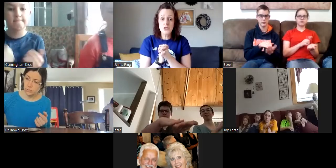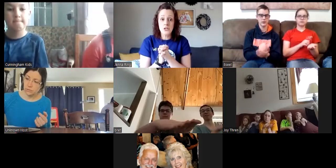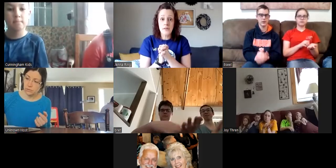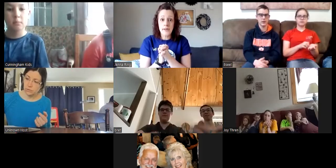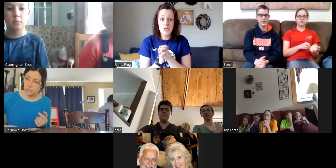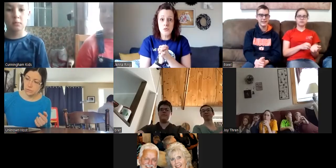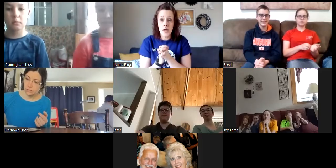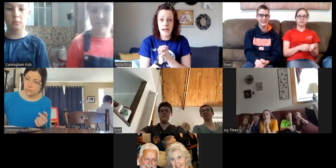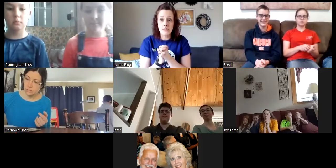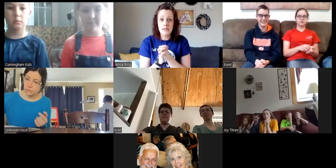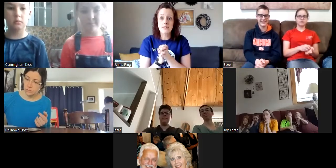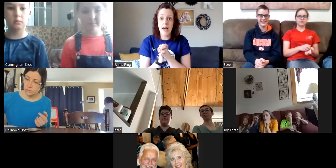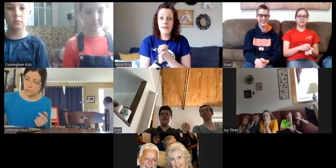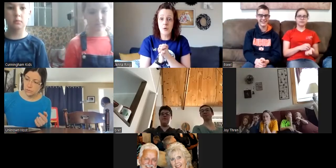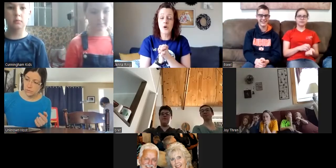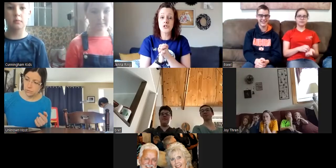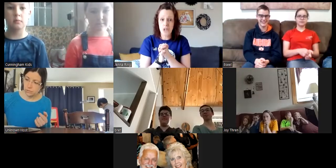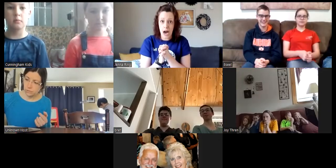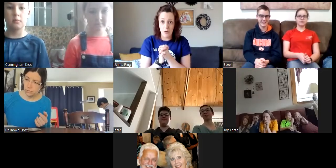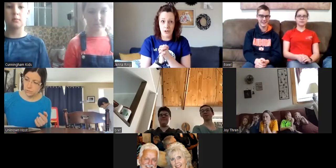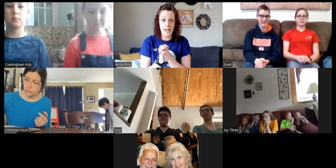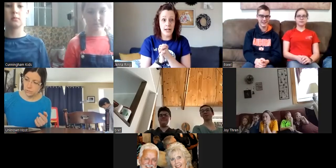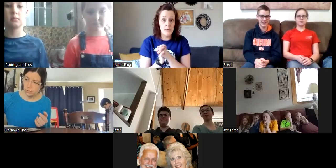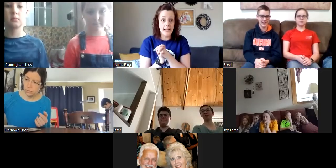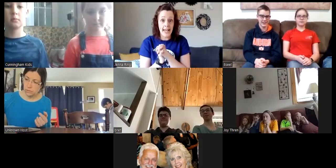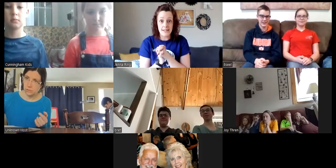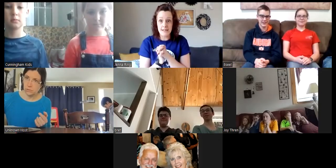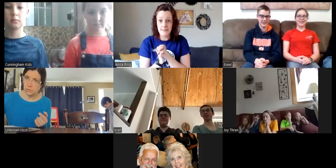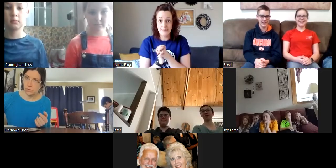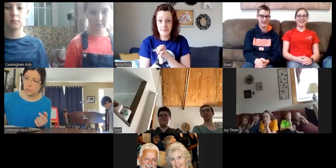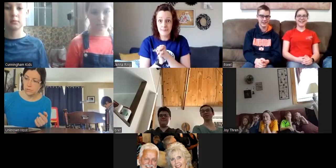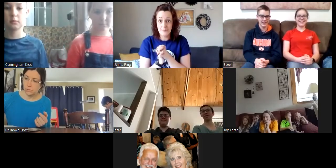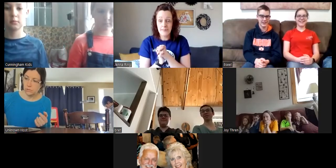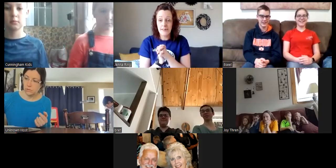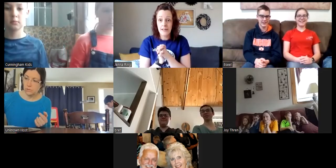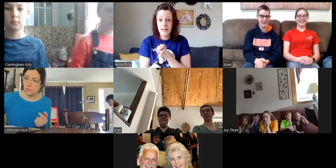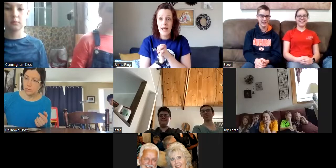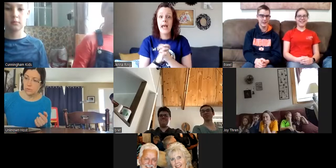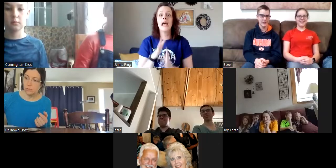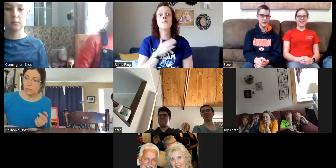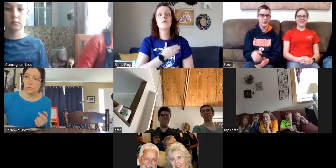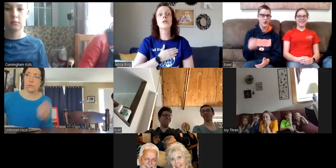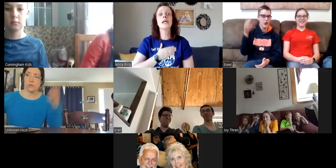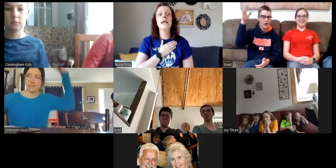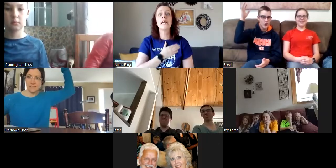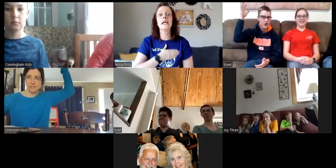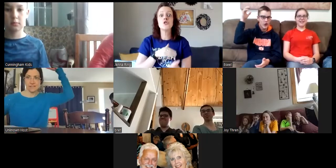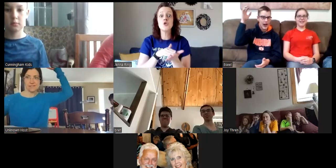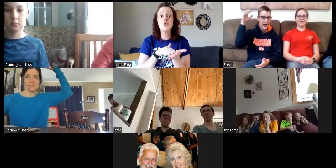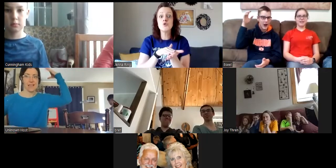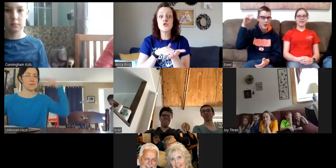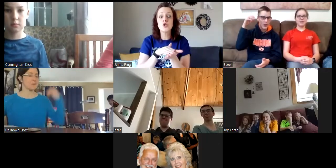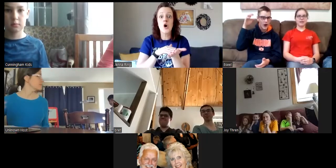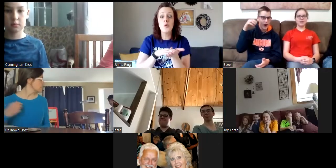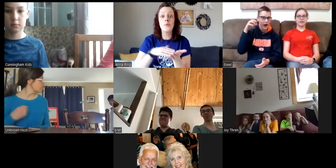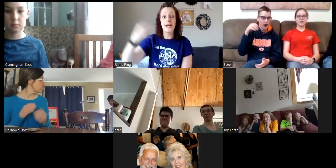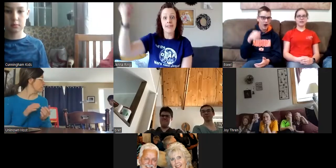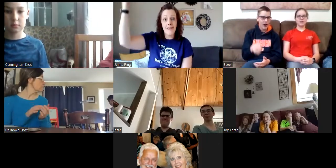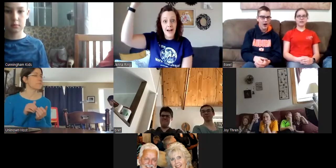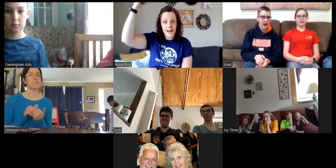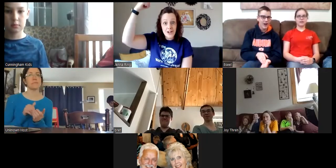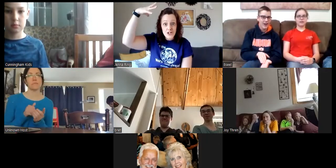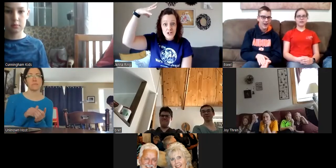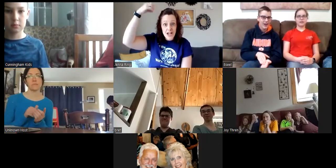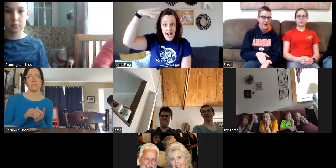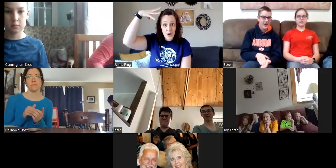pay attention to these two signs. The sign for shower. Can anybody guess? And please use soap